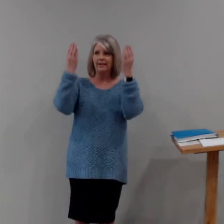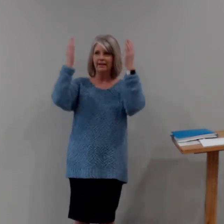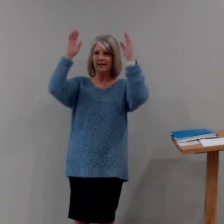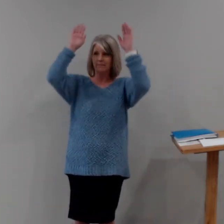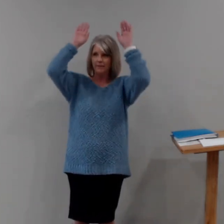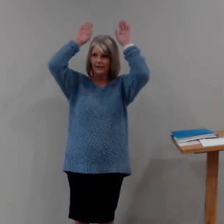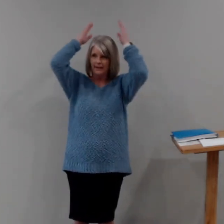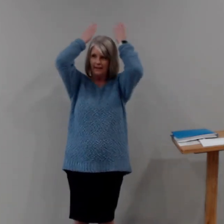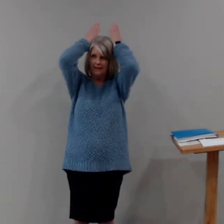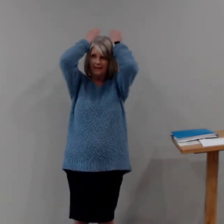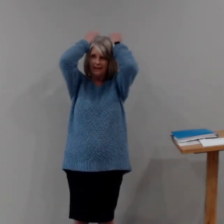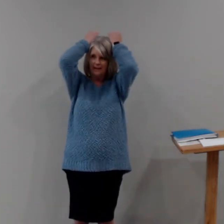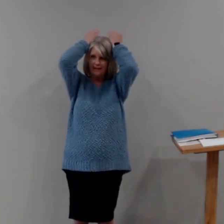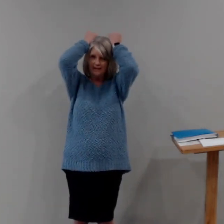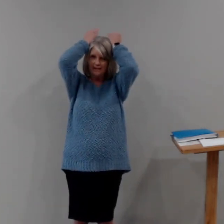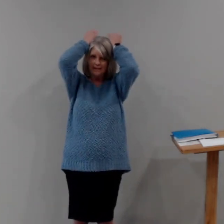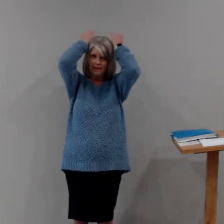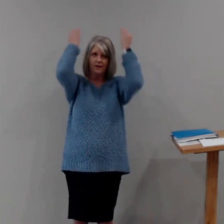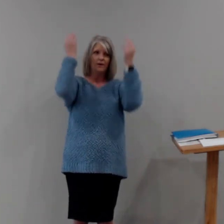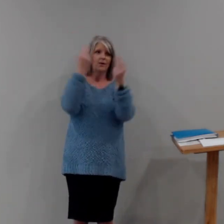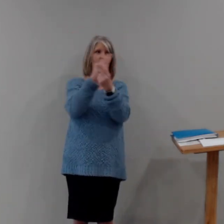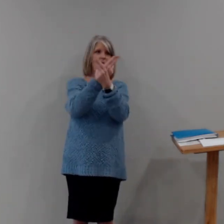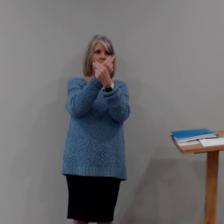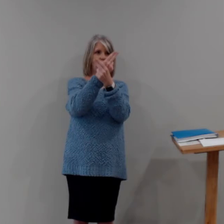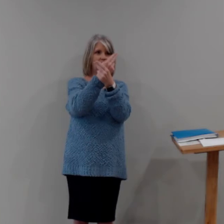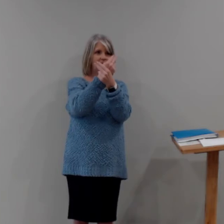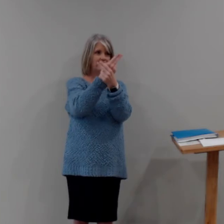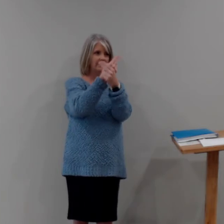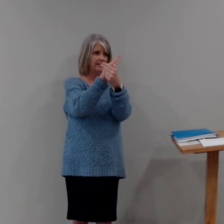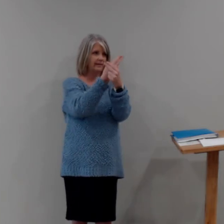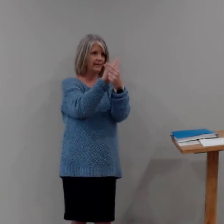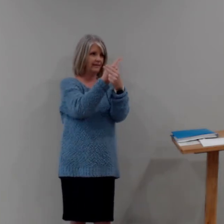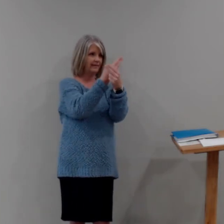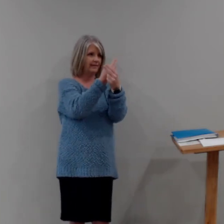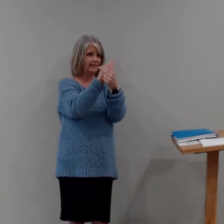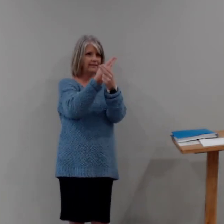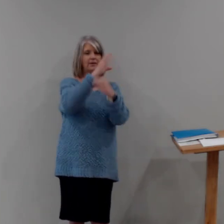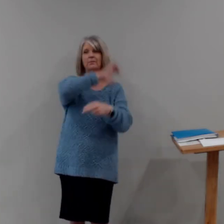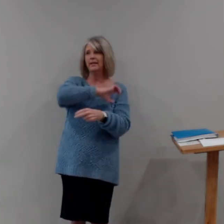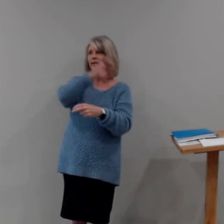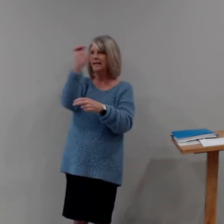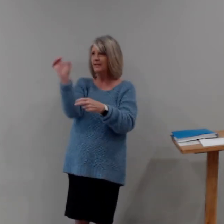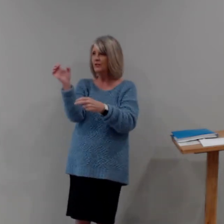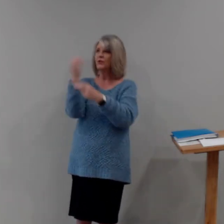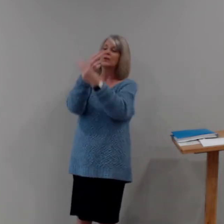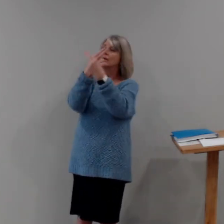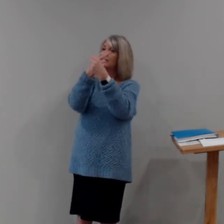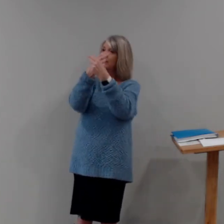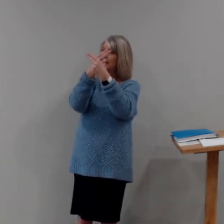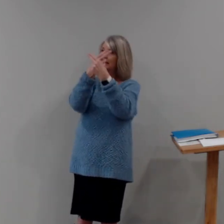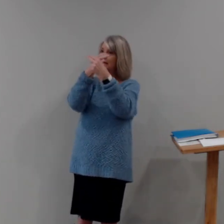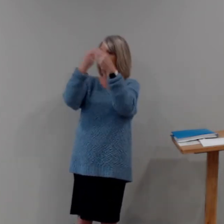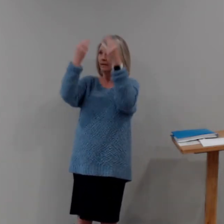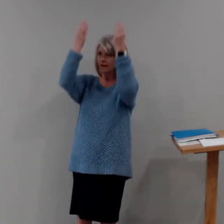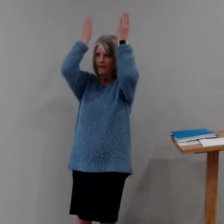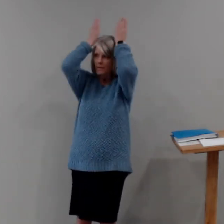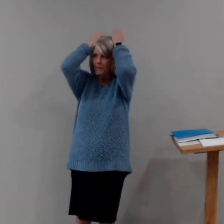can be this, or it could be Easter bunny.